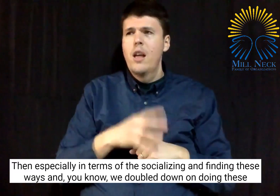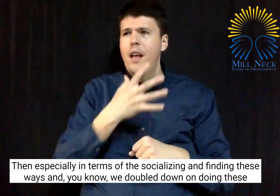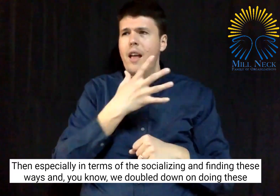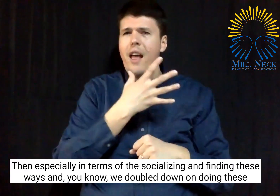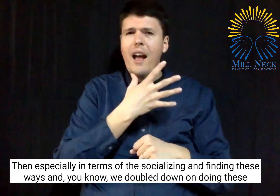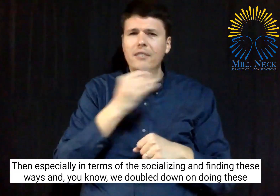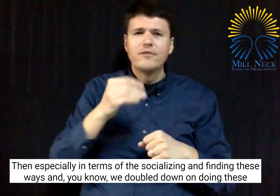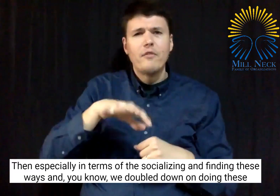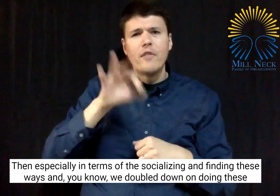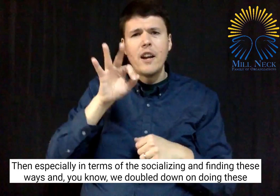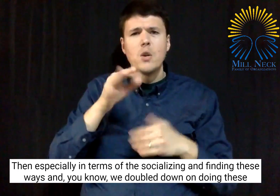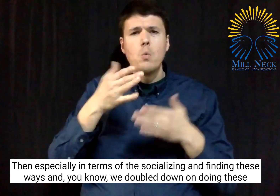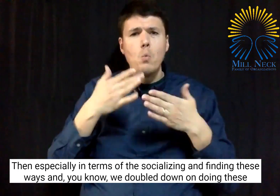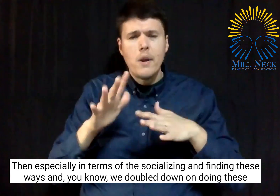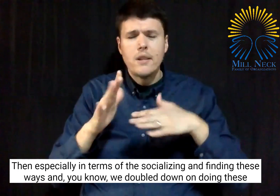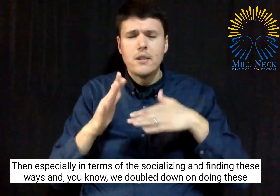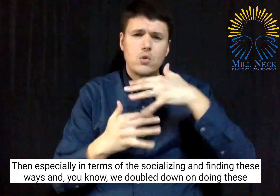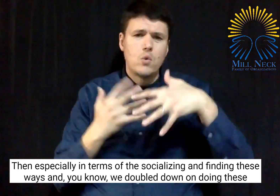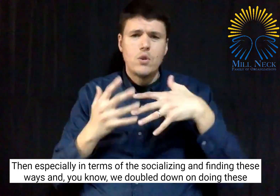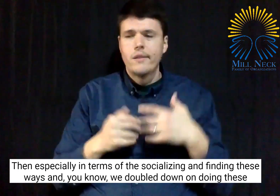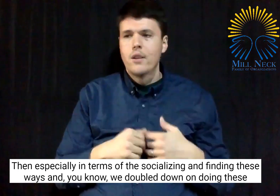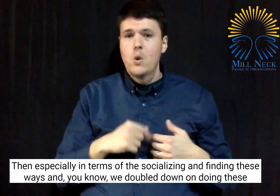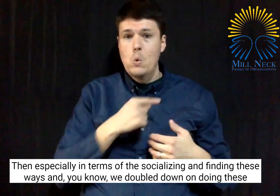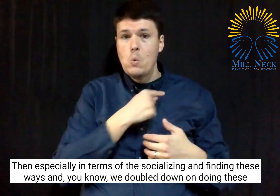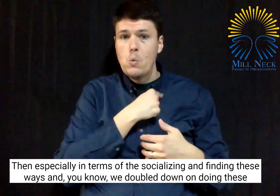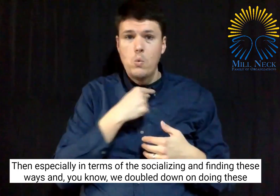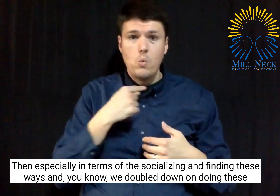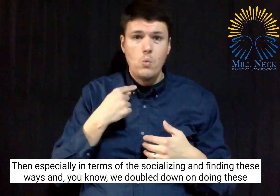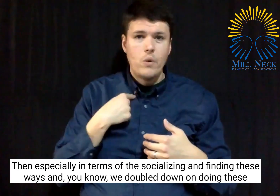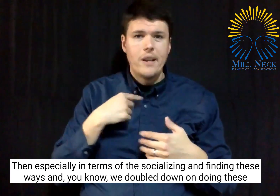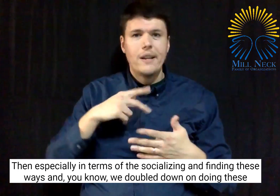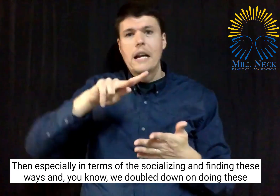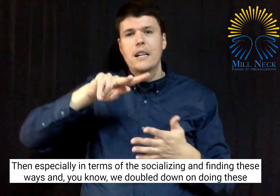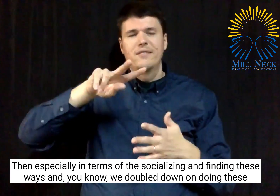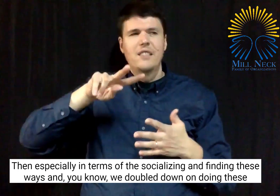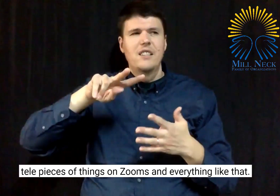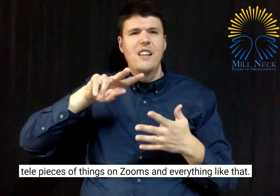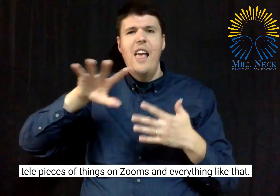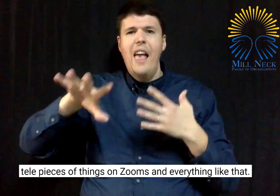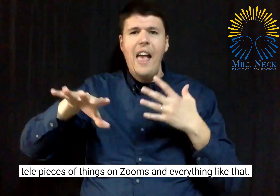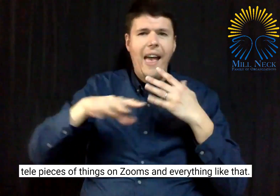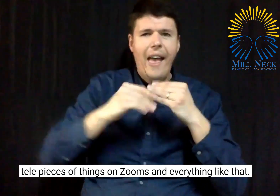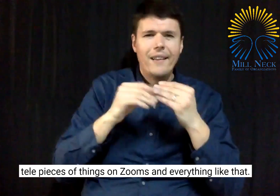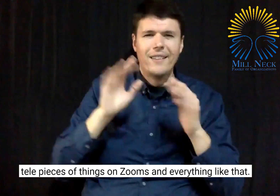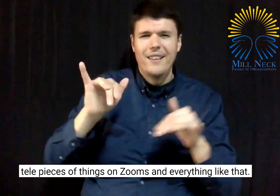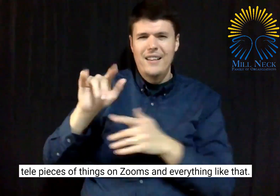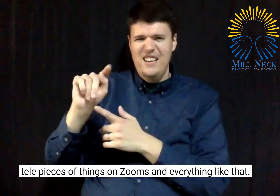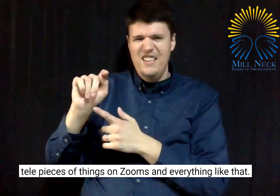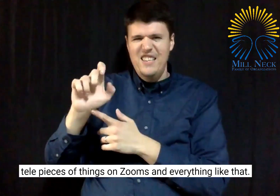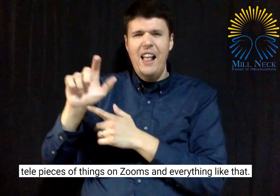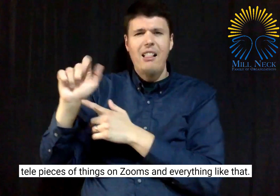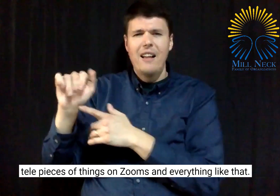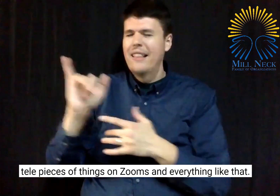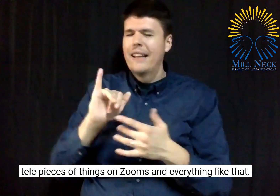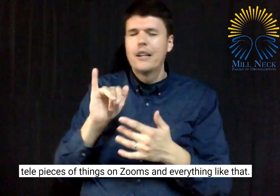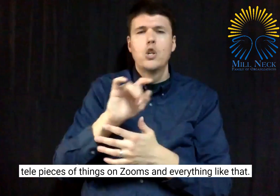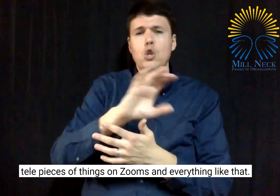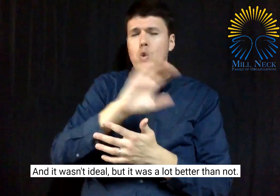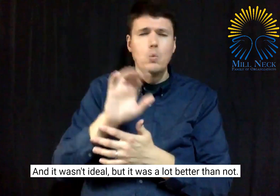ways. And, we doubled down on doing the tele pieces of things on Zooms and everything like that. And it